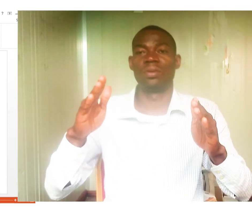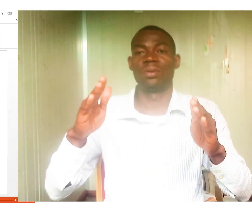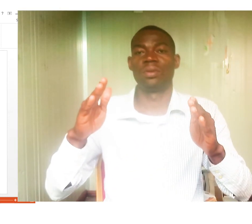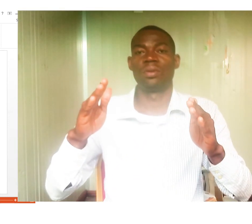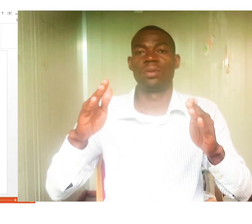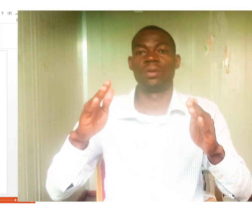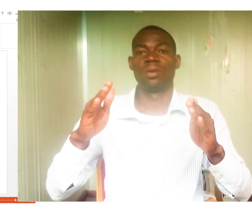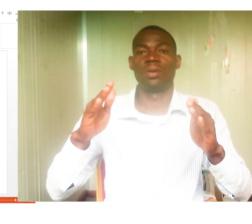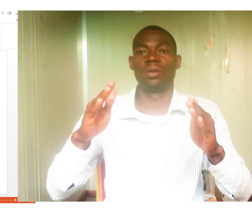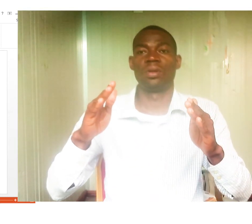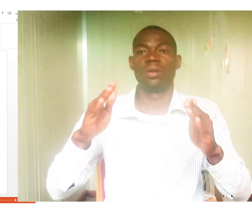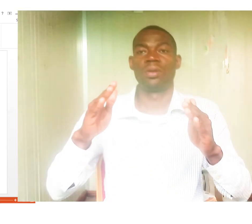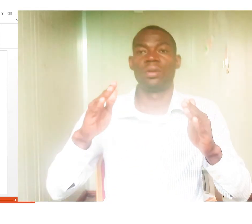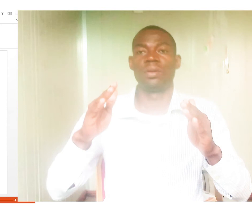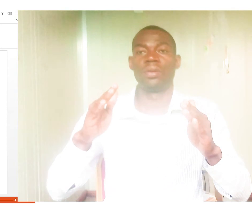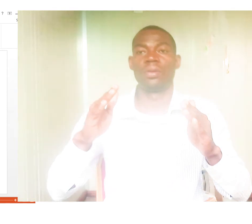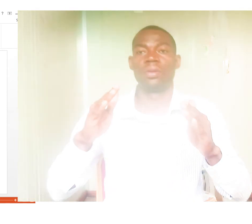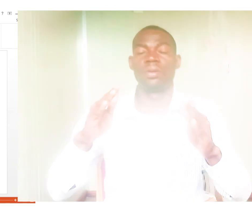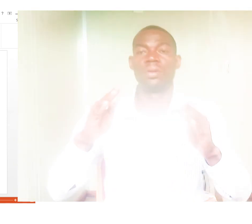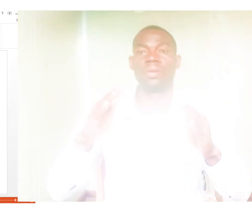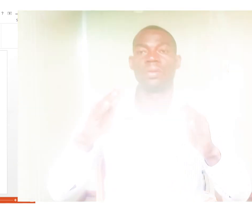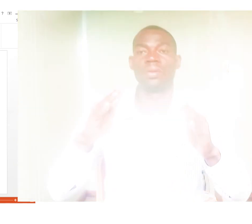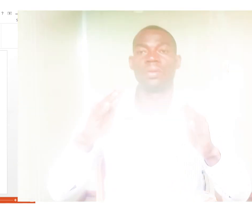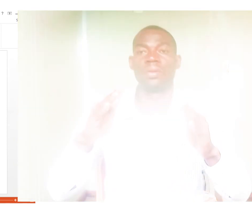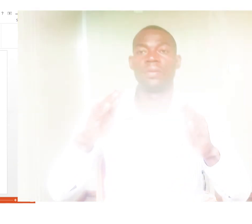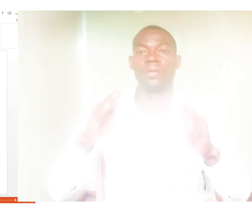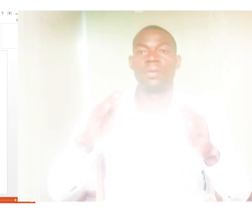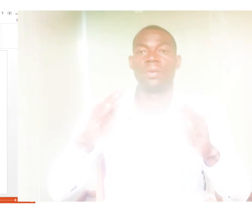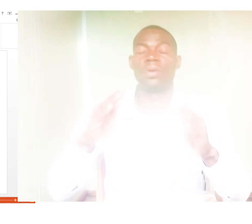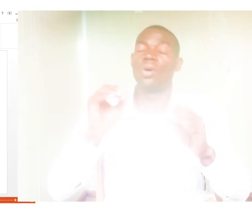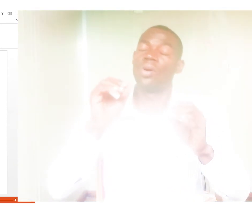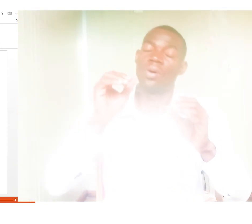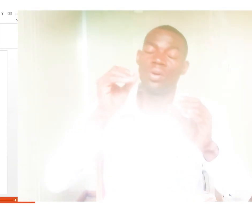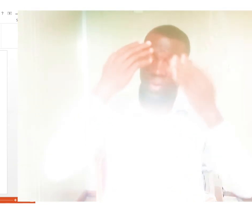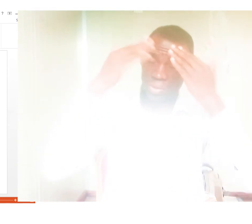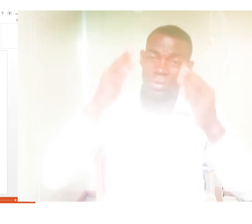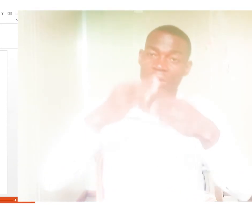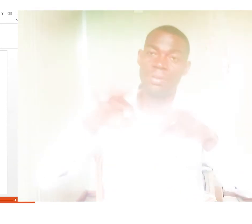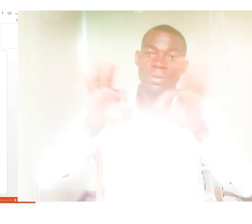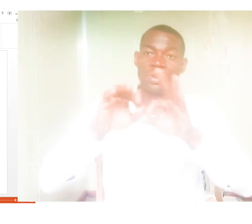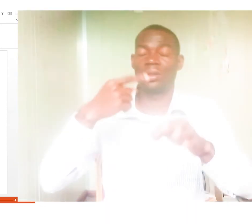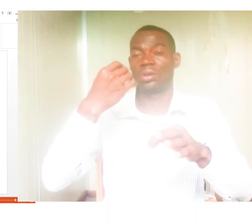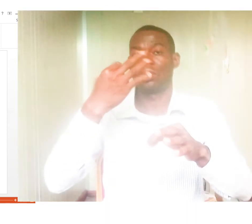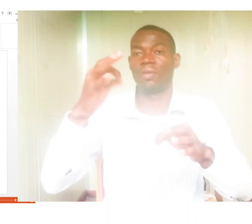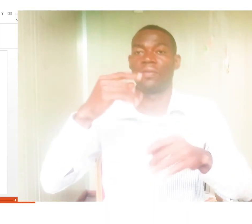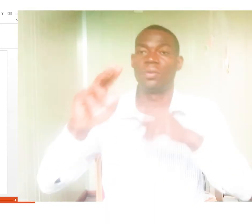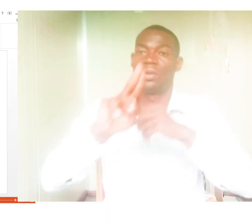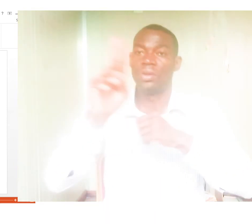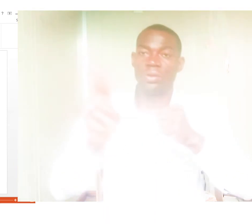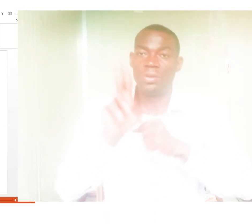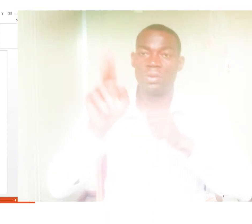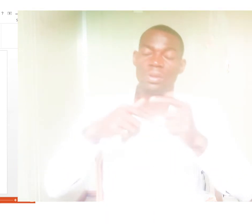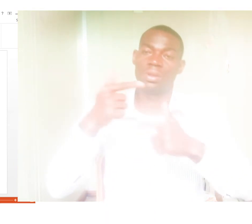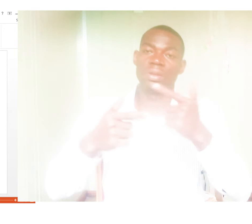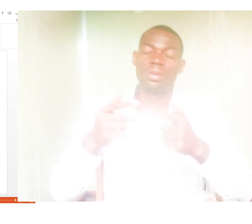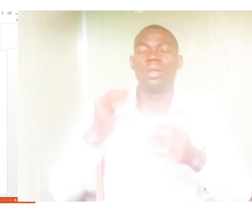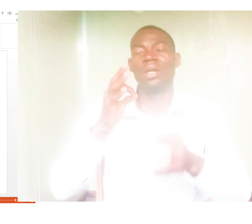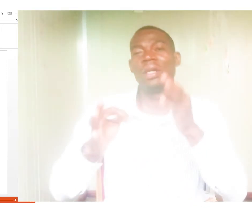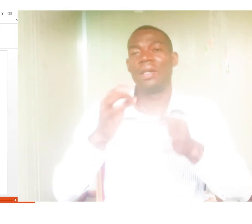on sign language using on the importance of sign language. If we can build